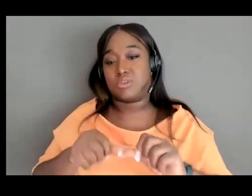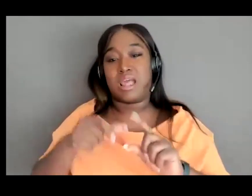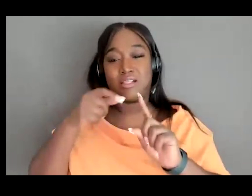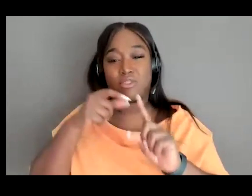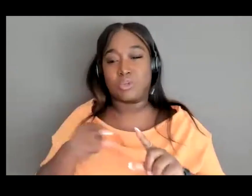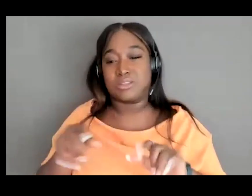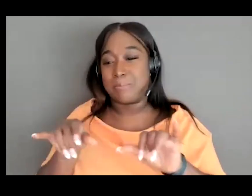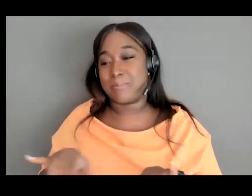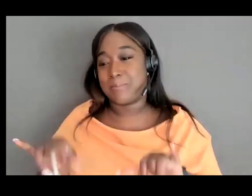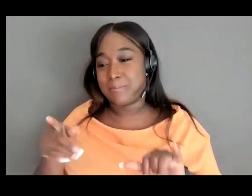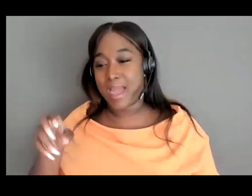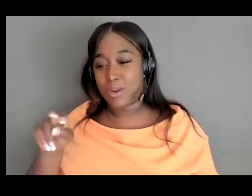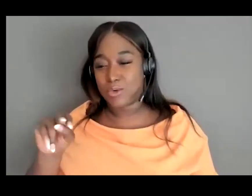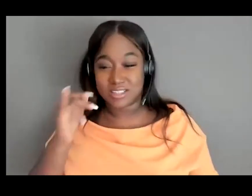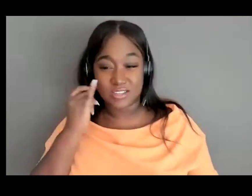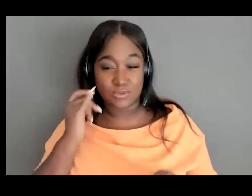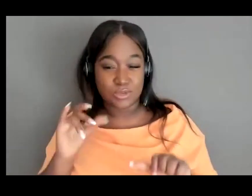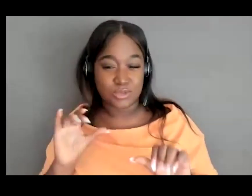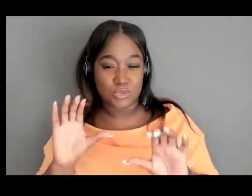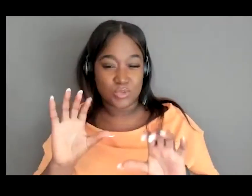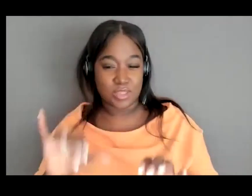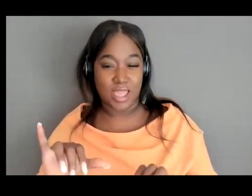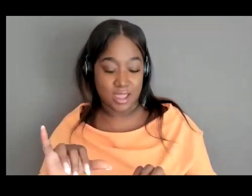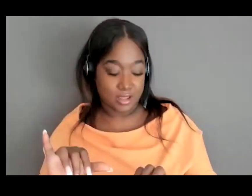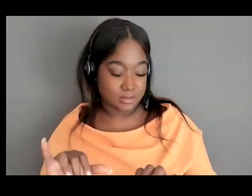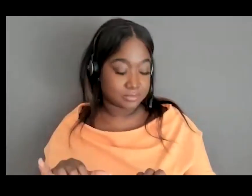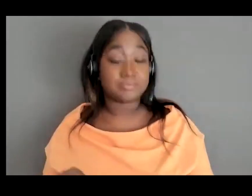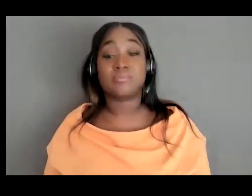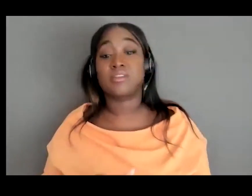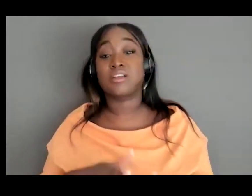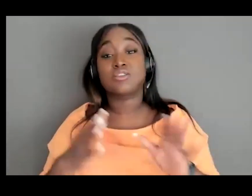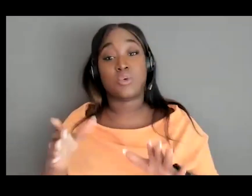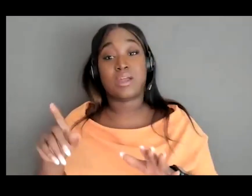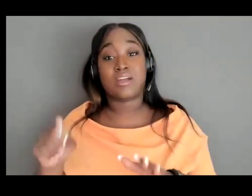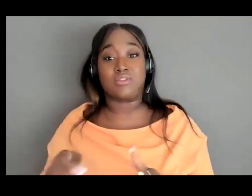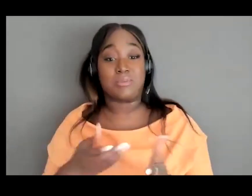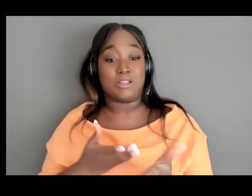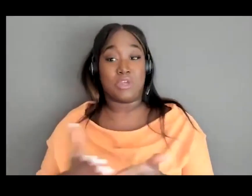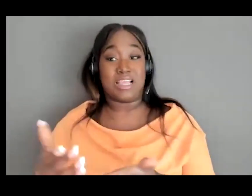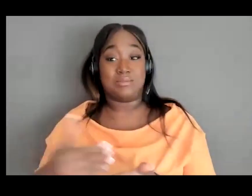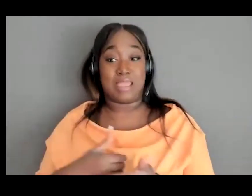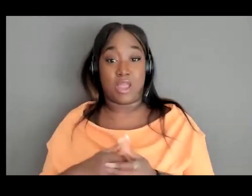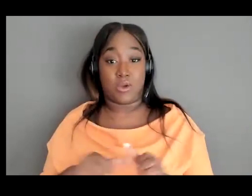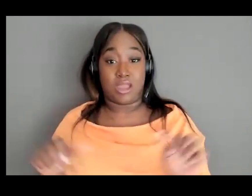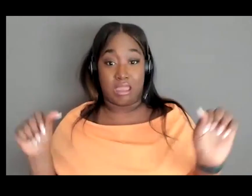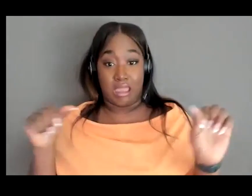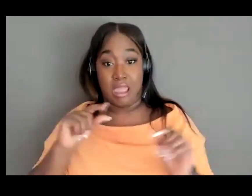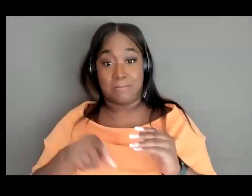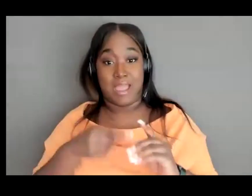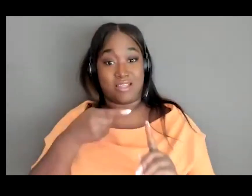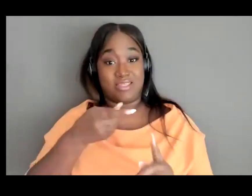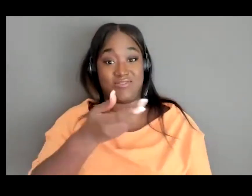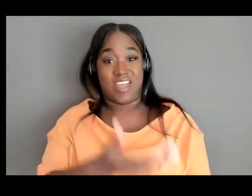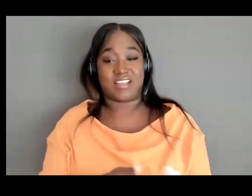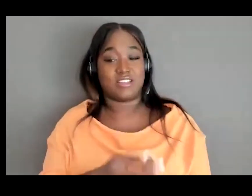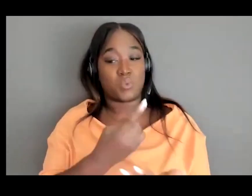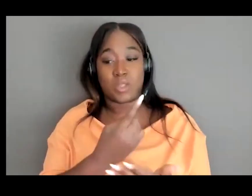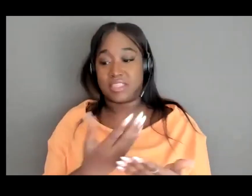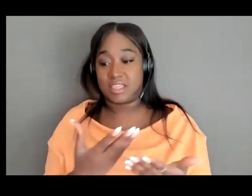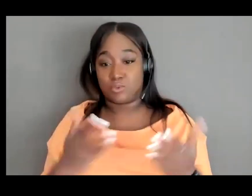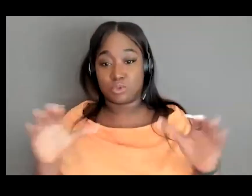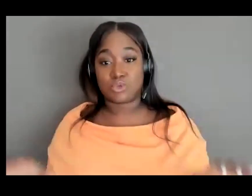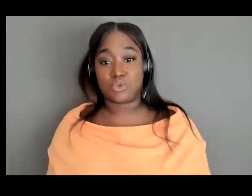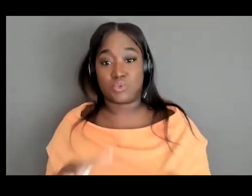by doing that. And so that's just sort of a question, and being either transparent about the fact that that is one of the things